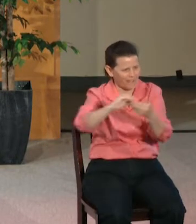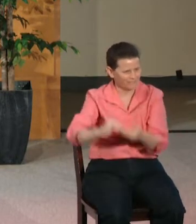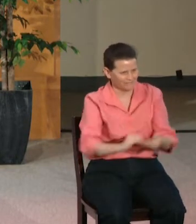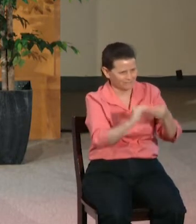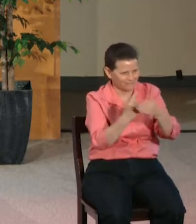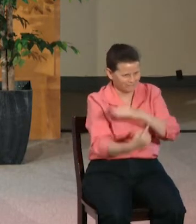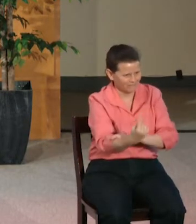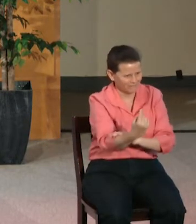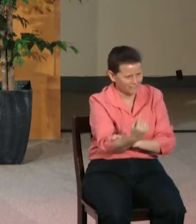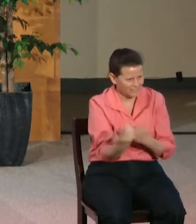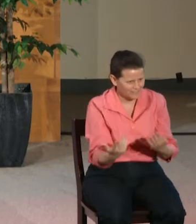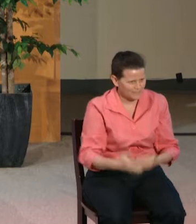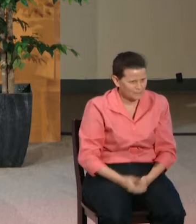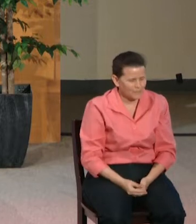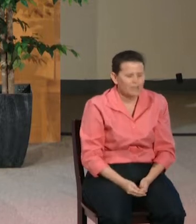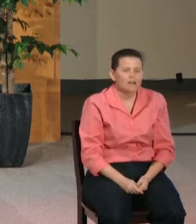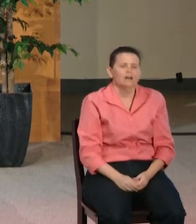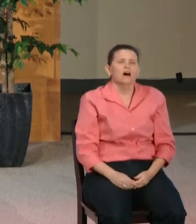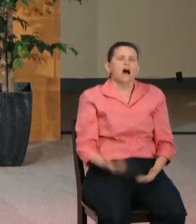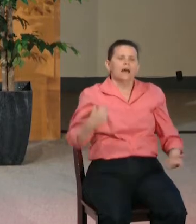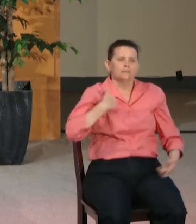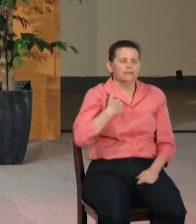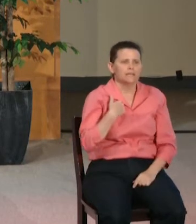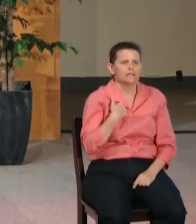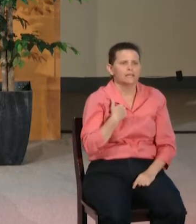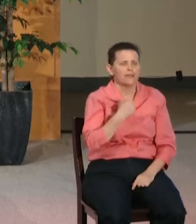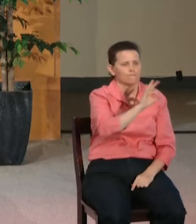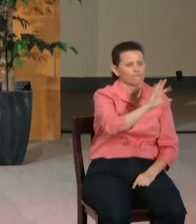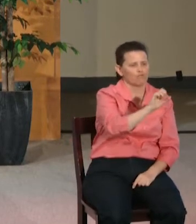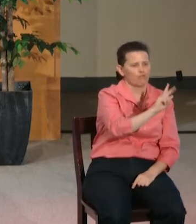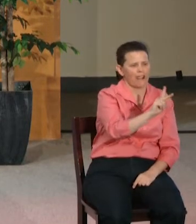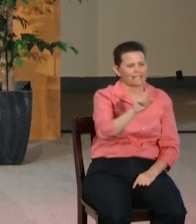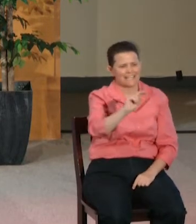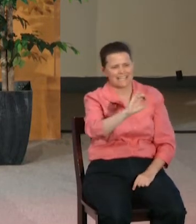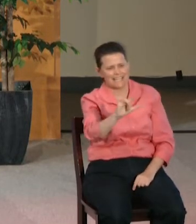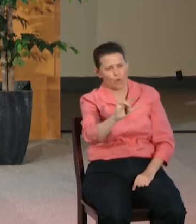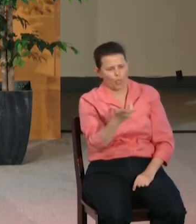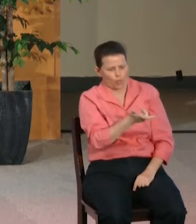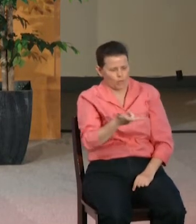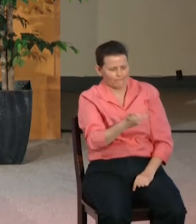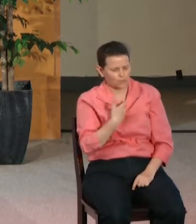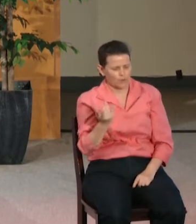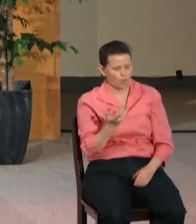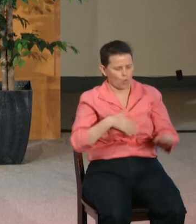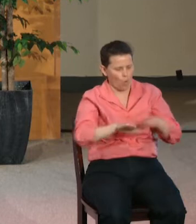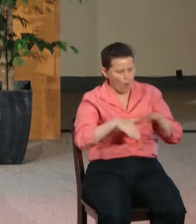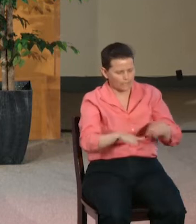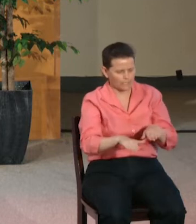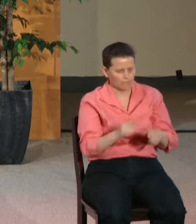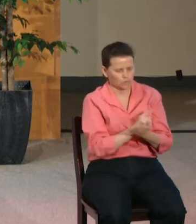and Bob Withrow, we were talking about this, and we happened on the idea of that the oneness is what it